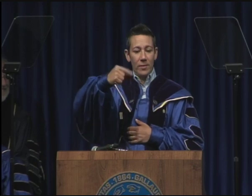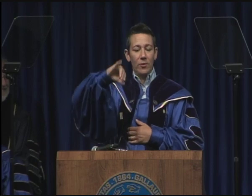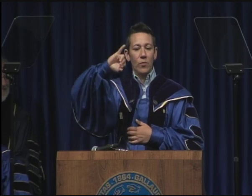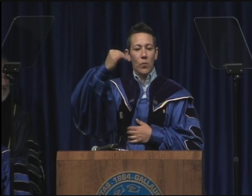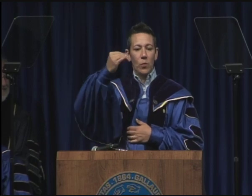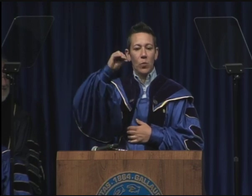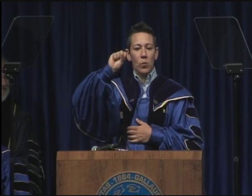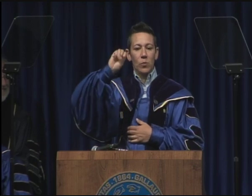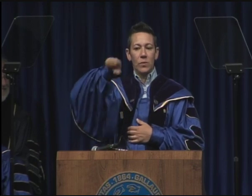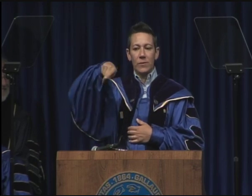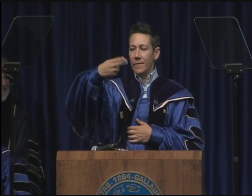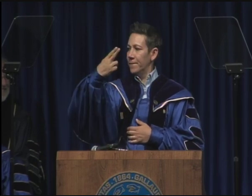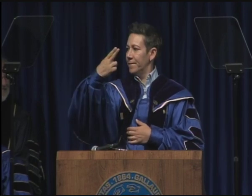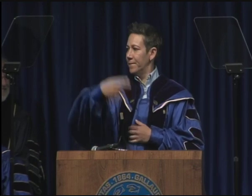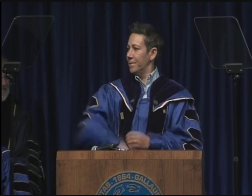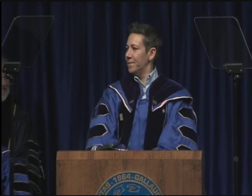Craig Joseph.